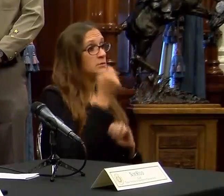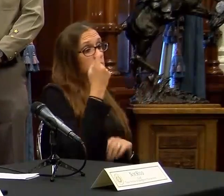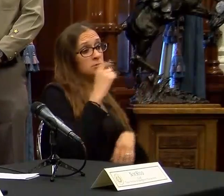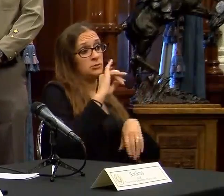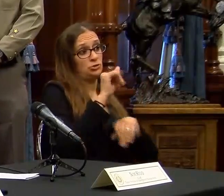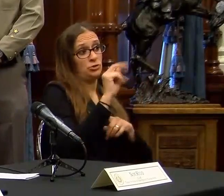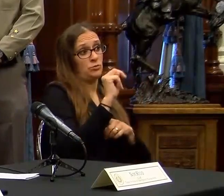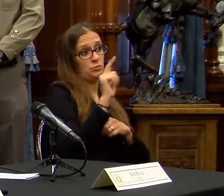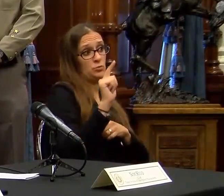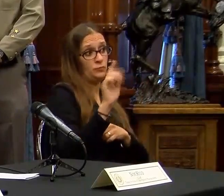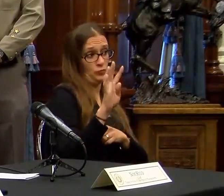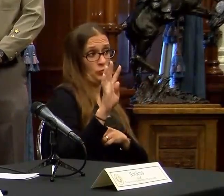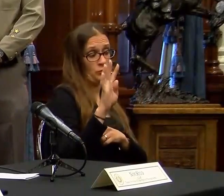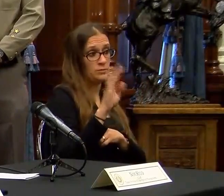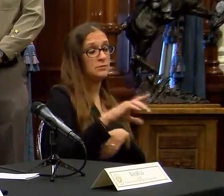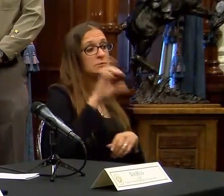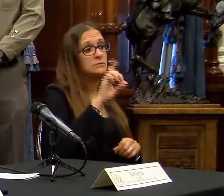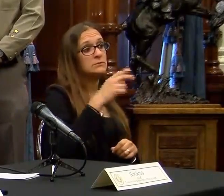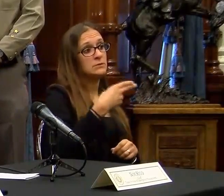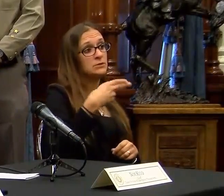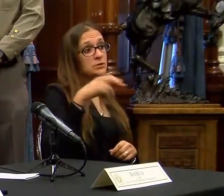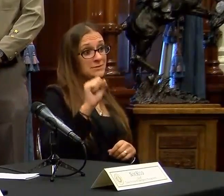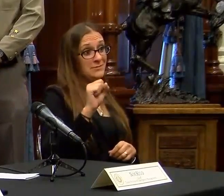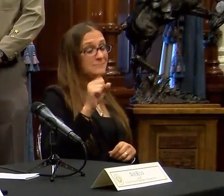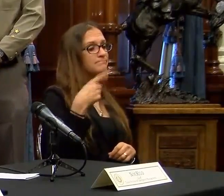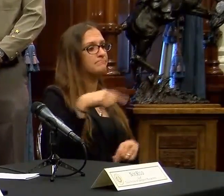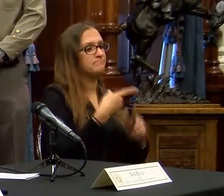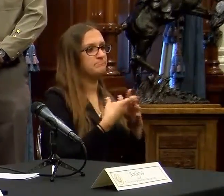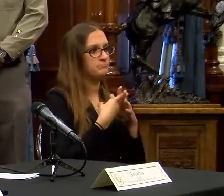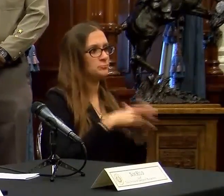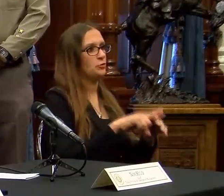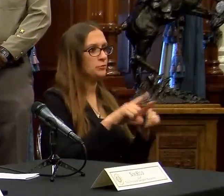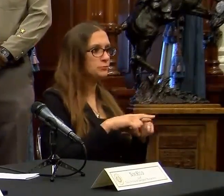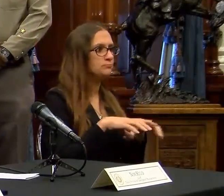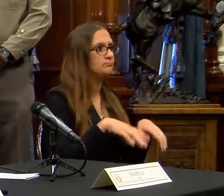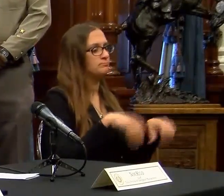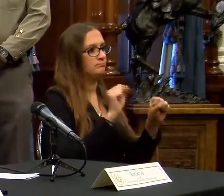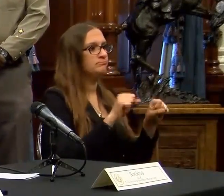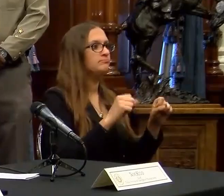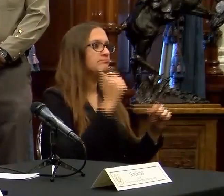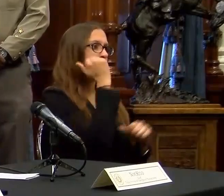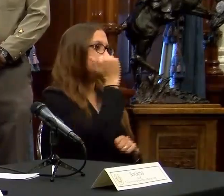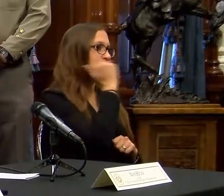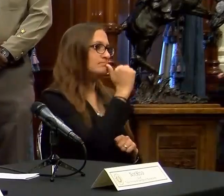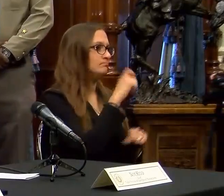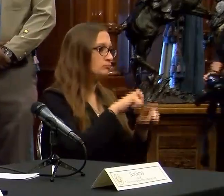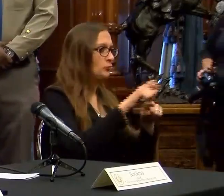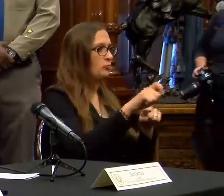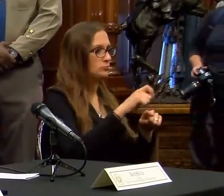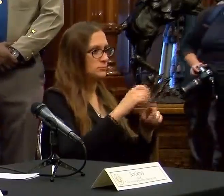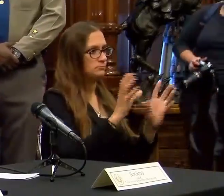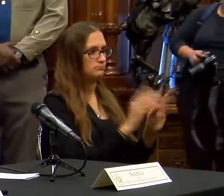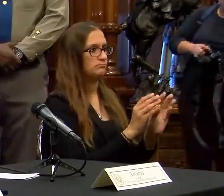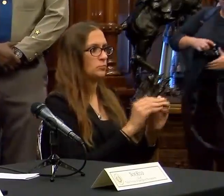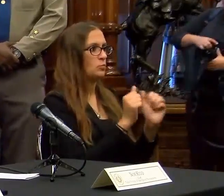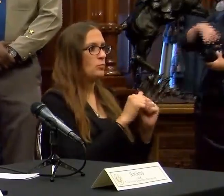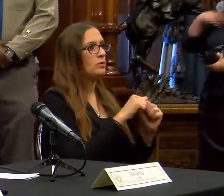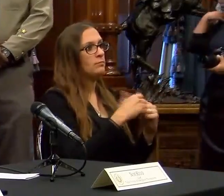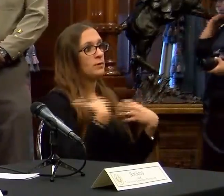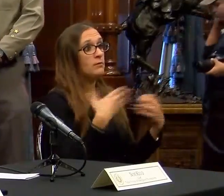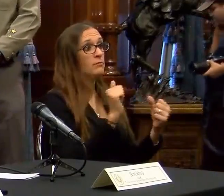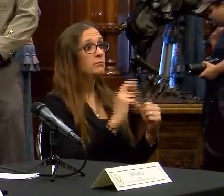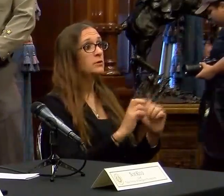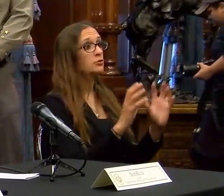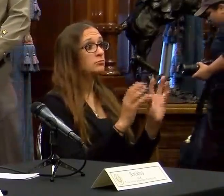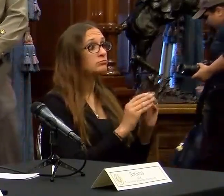the 24th, DSHS began leading daily calls with public health authorities, healthcare providers,